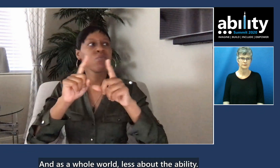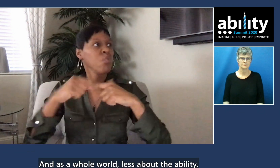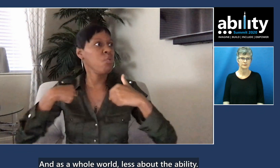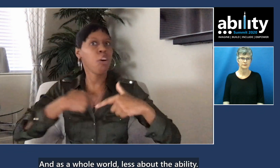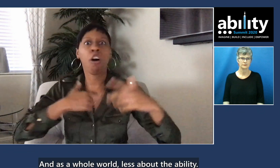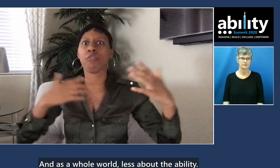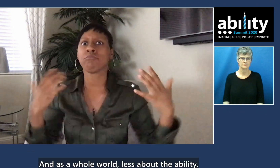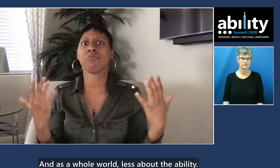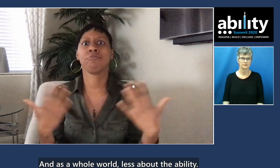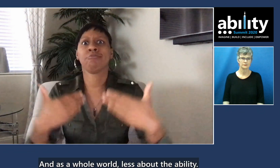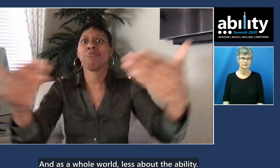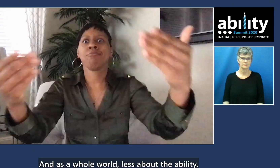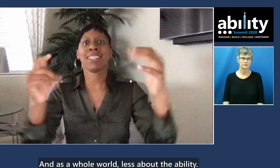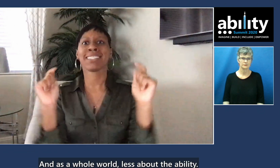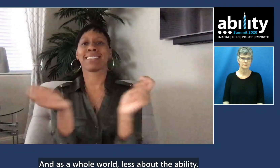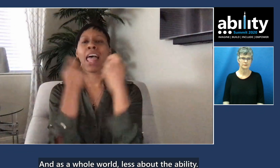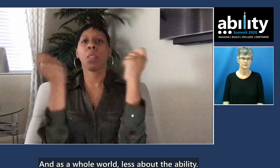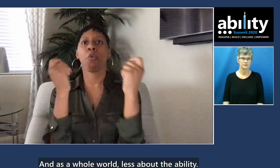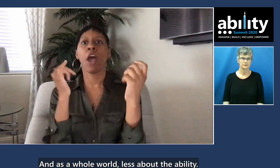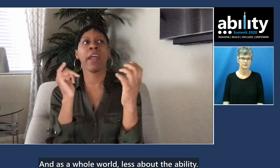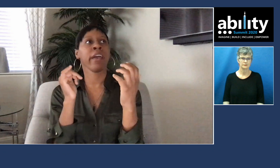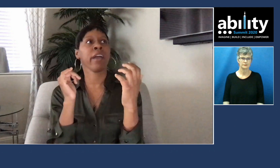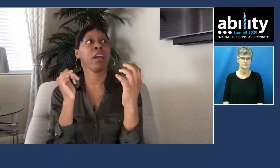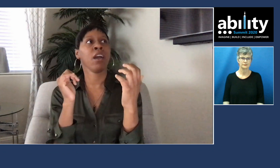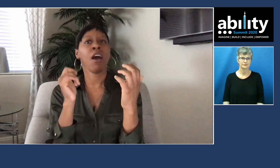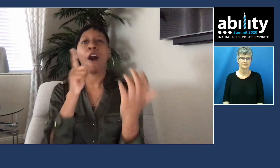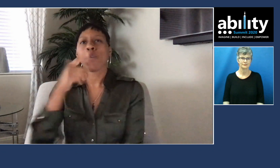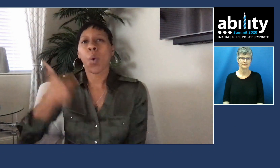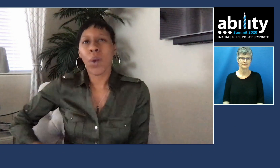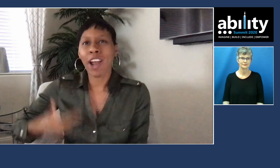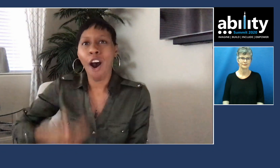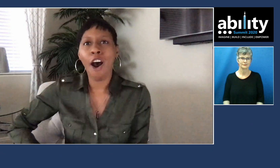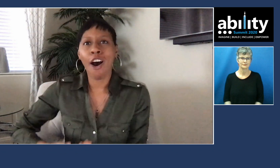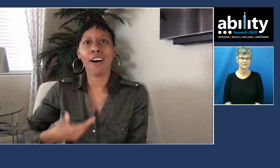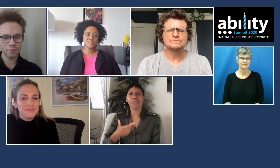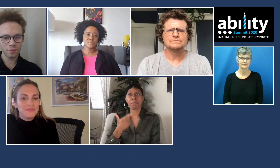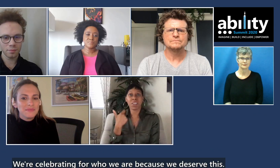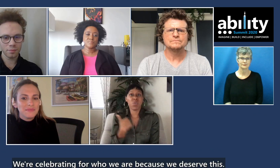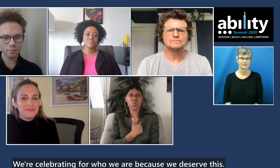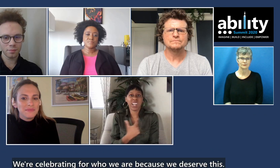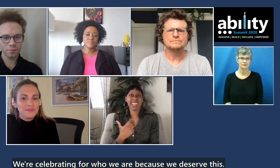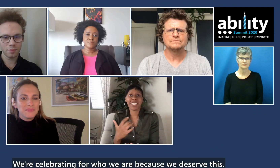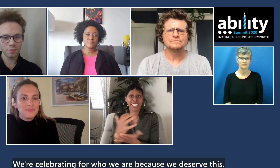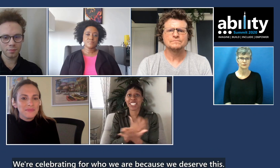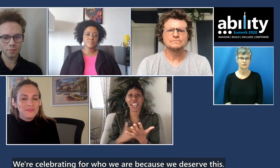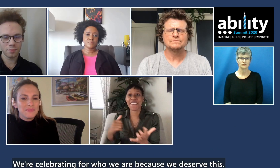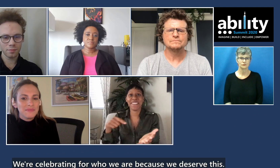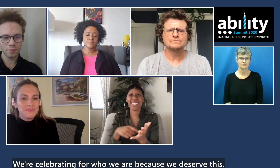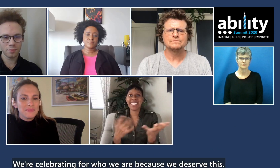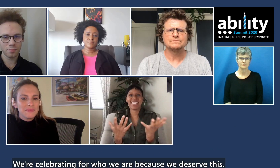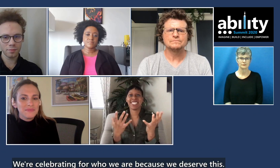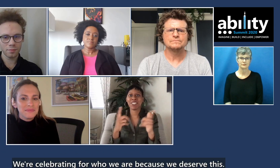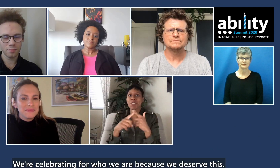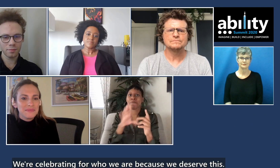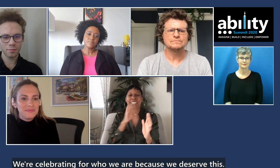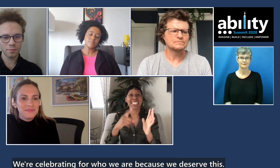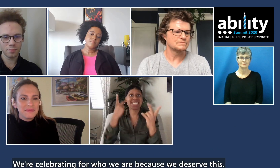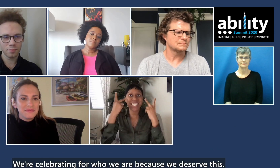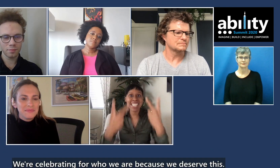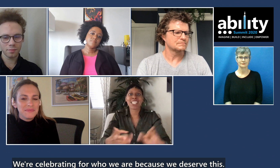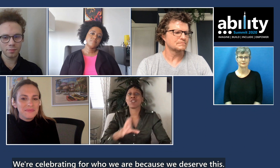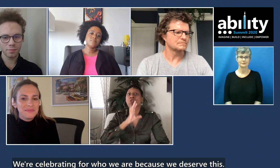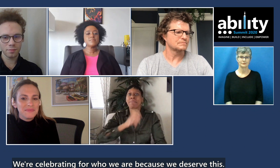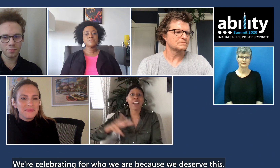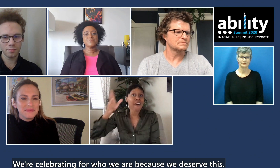the ability, like we're celebrating for who we are, because we deserve